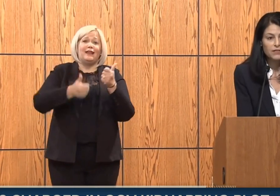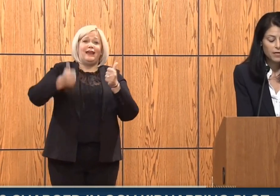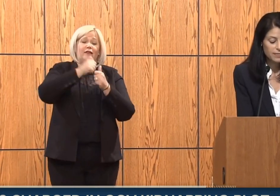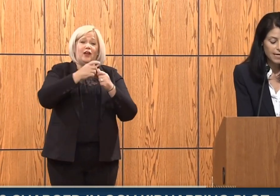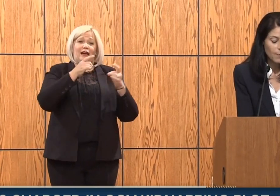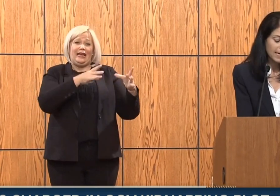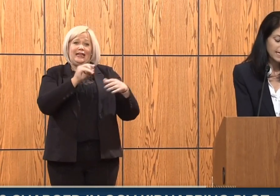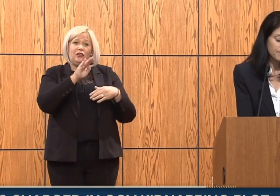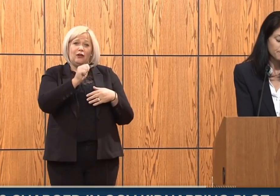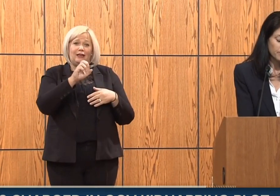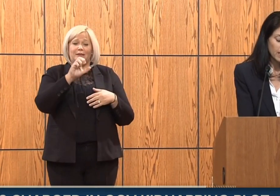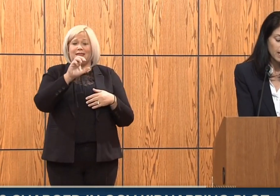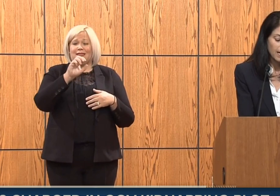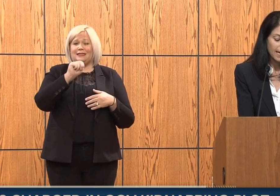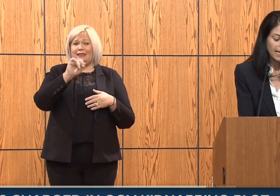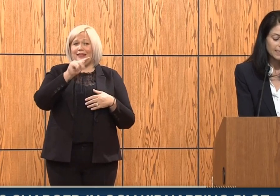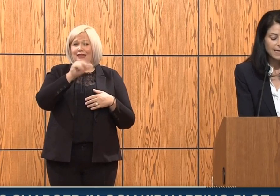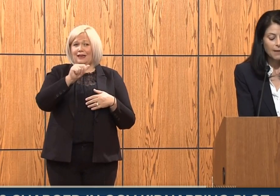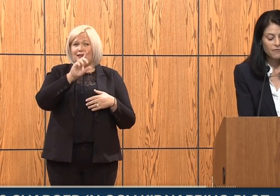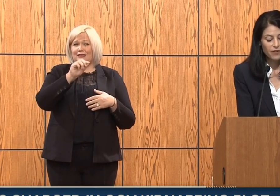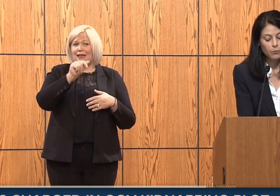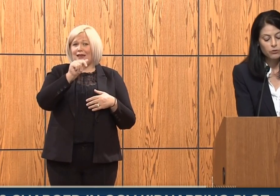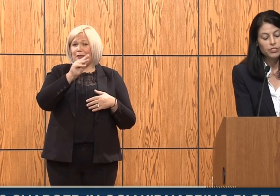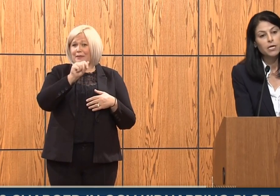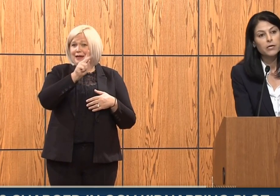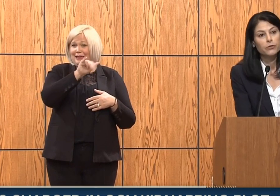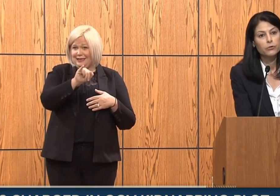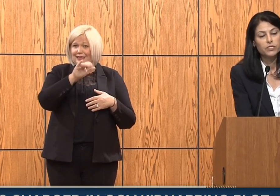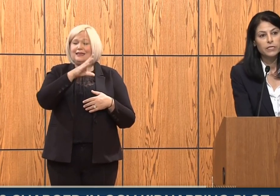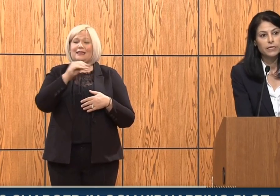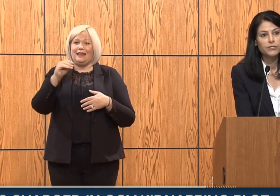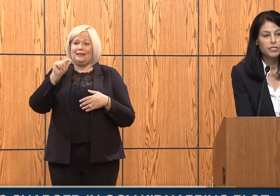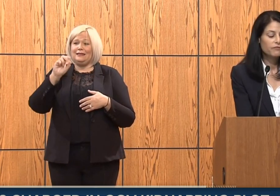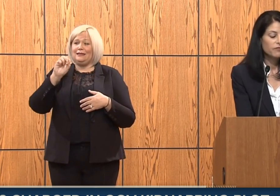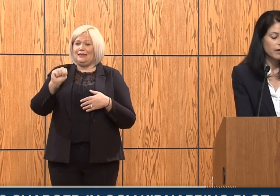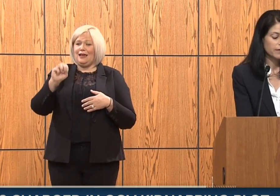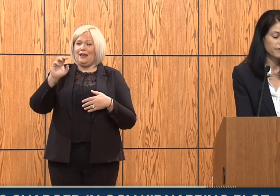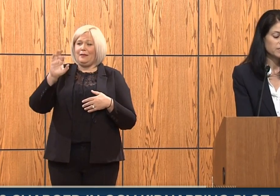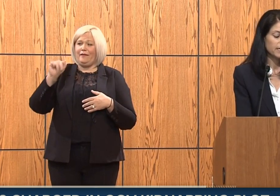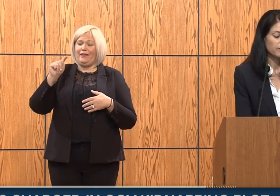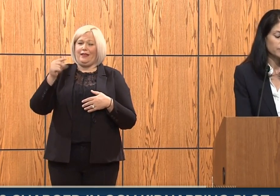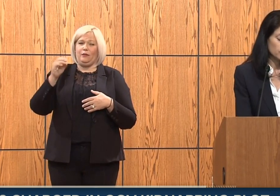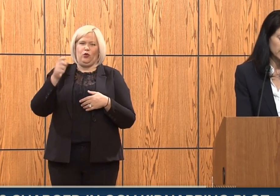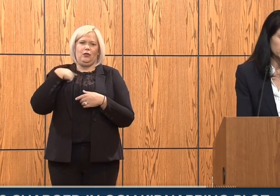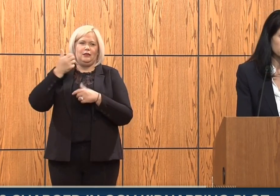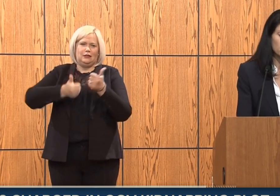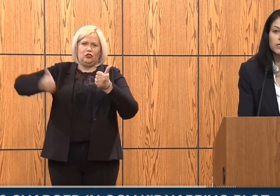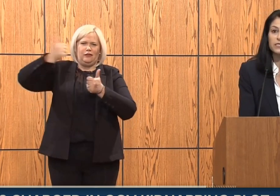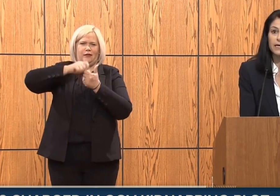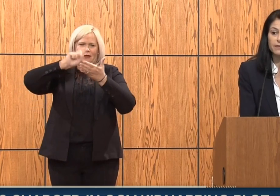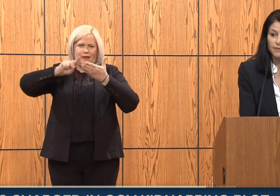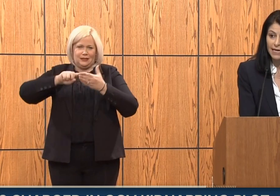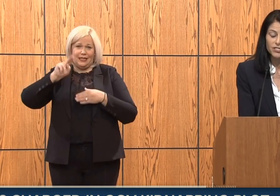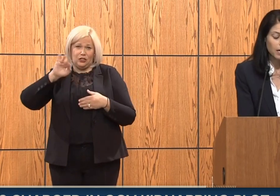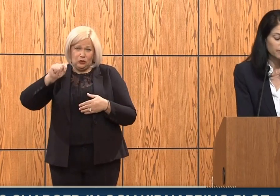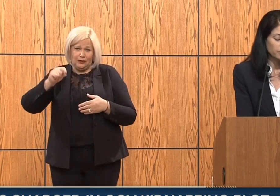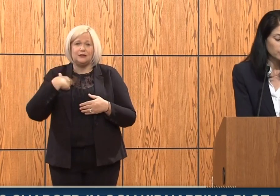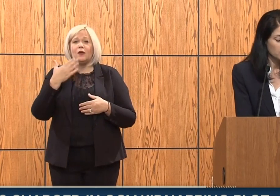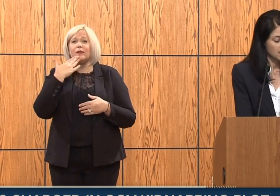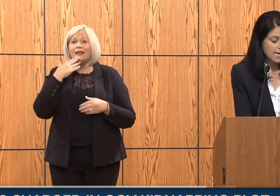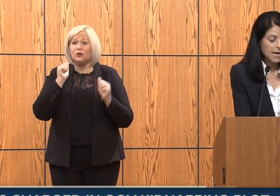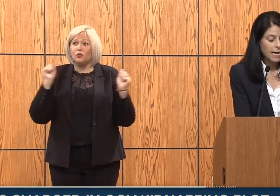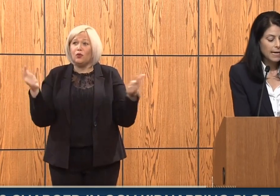Division, Sunitha Dadamani, and Tom Fabus, who is the chief of our investigative unit. So I wanted to say